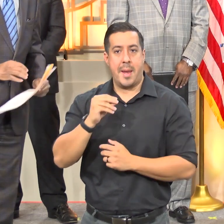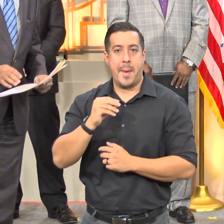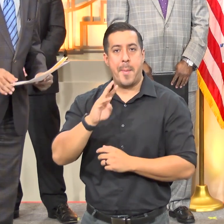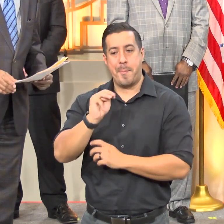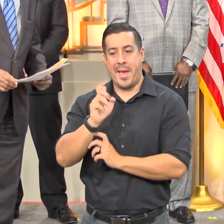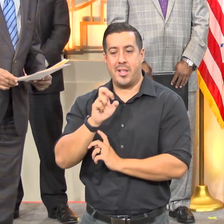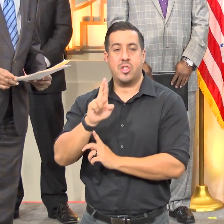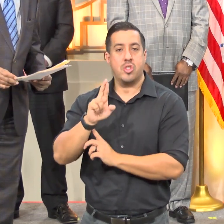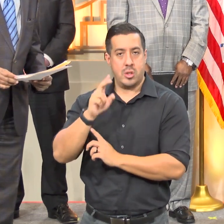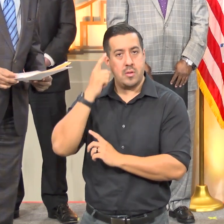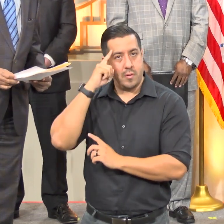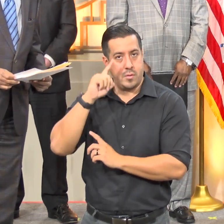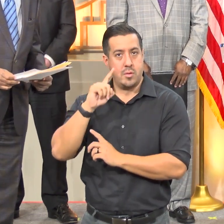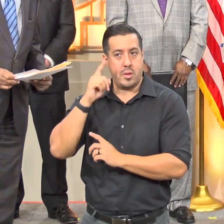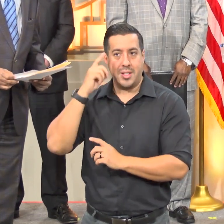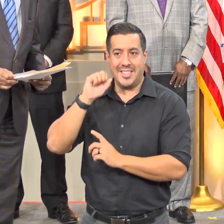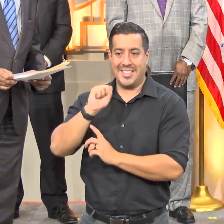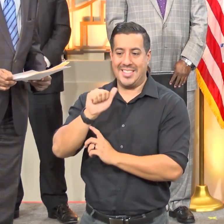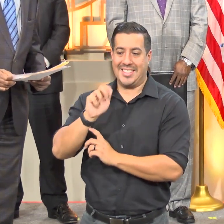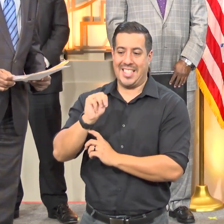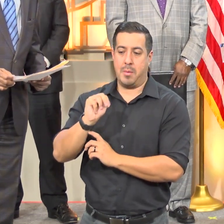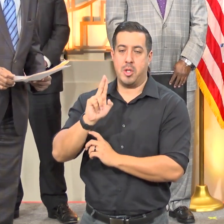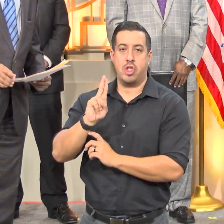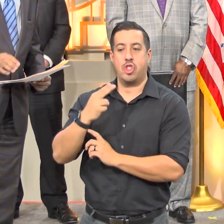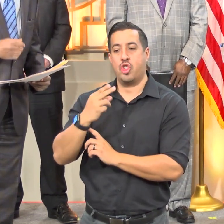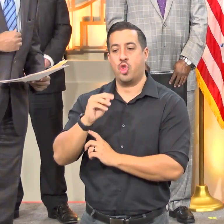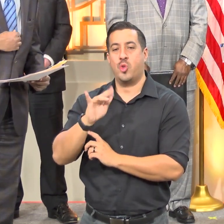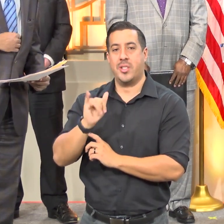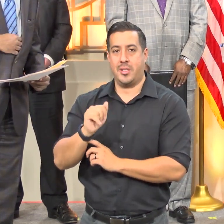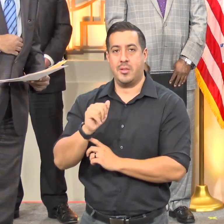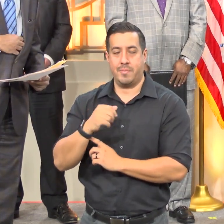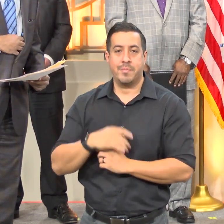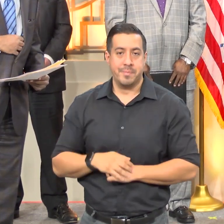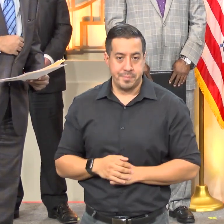Leadership and Management from Sam Houston State University. Go Bearcats.